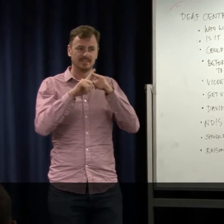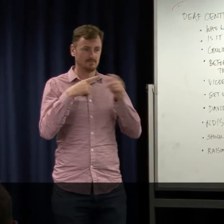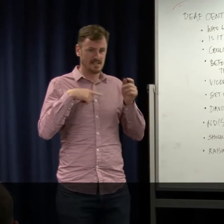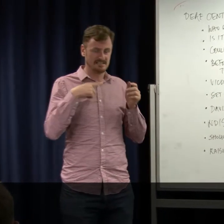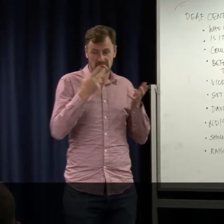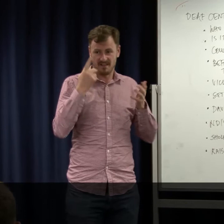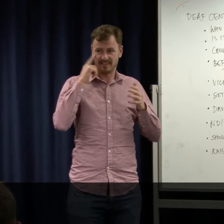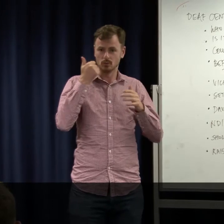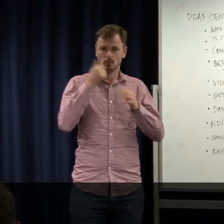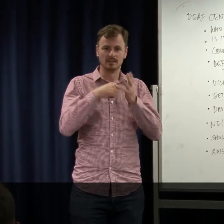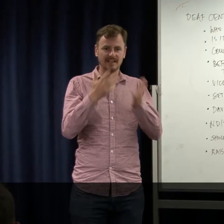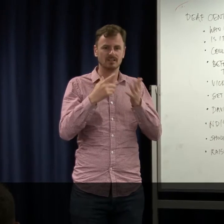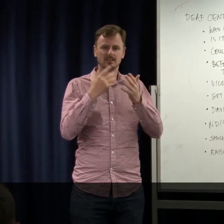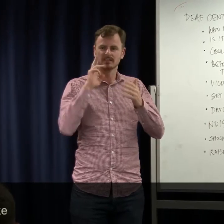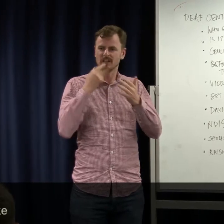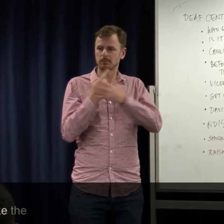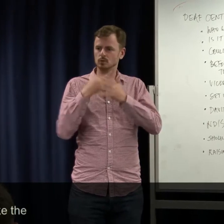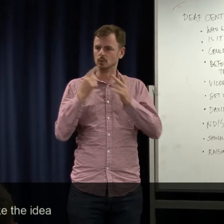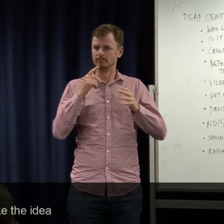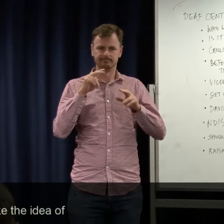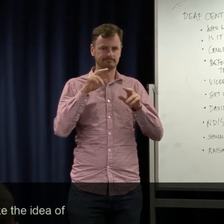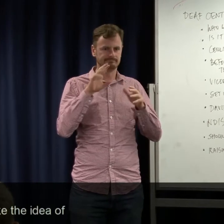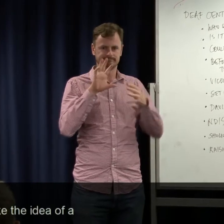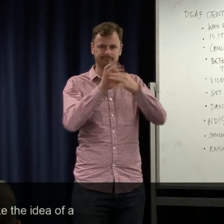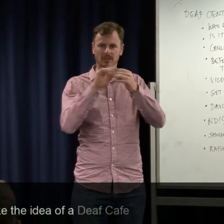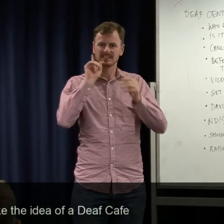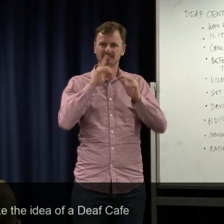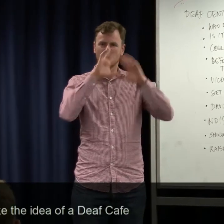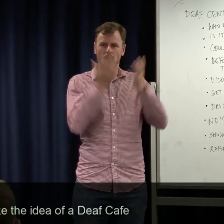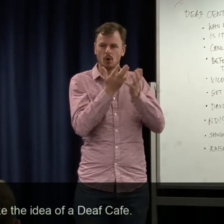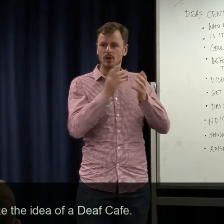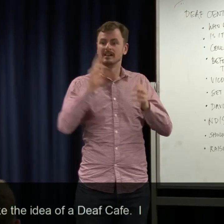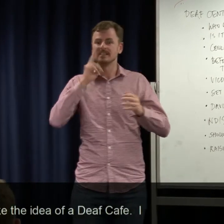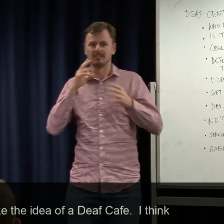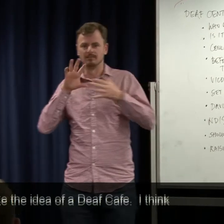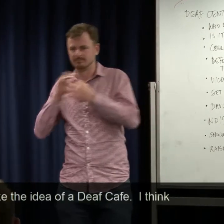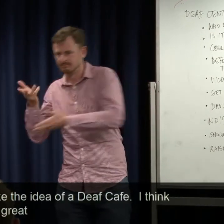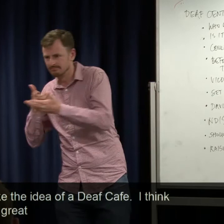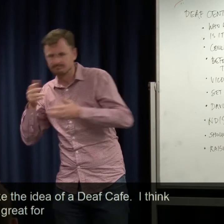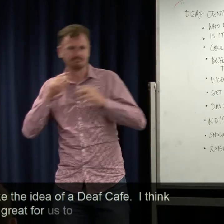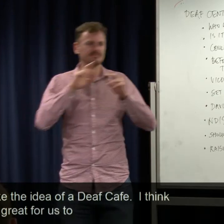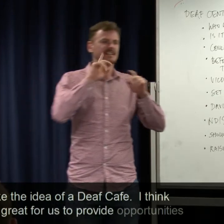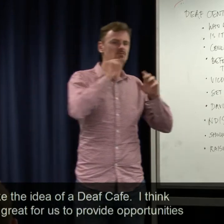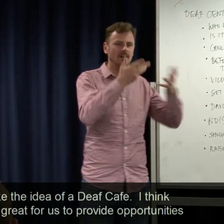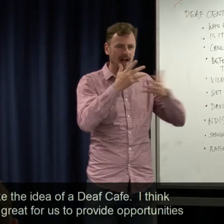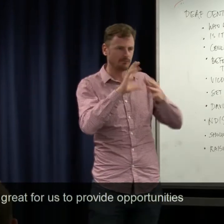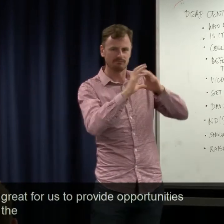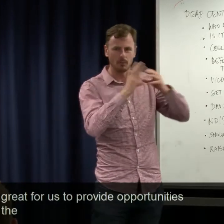I like the idea of a deaf cafe. I think it's great for us to provide opportunities for the deaf community to integrate